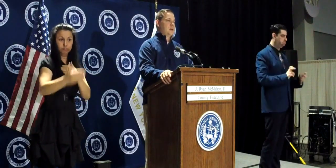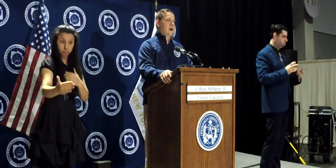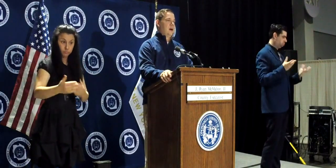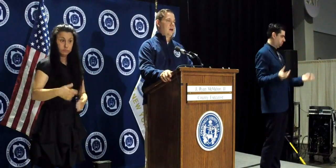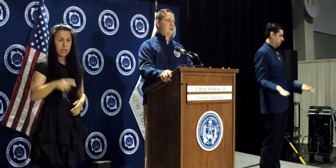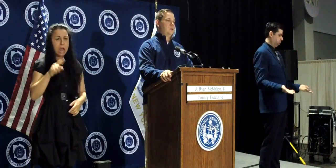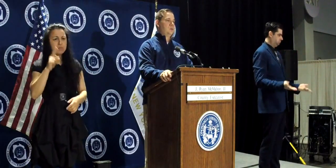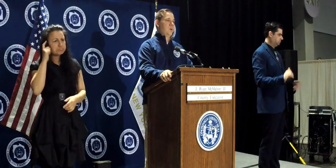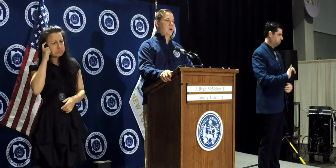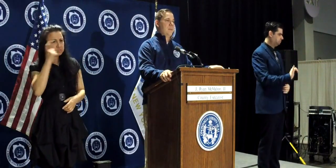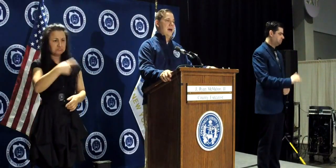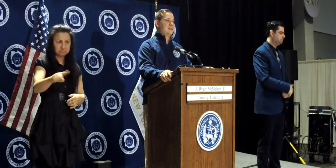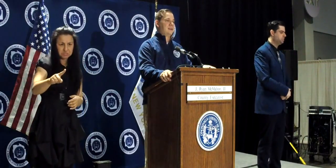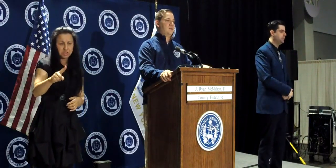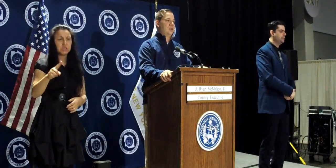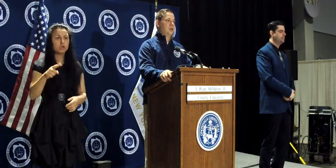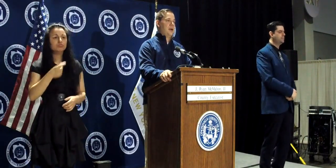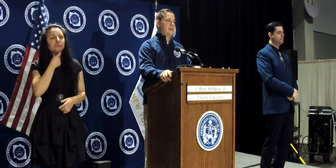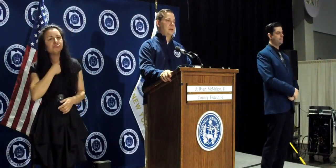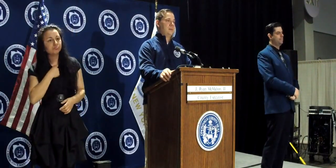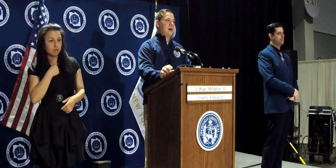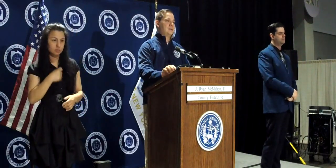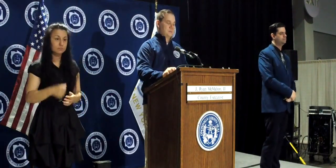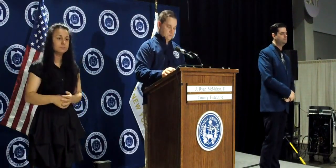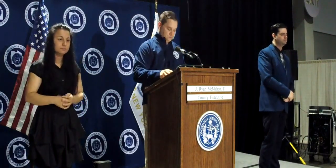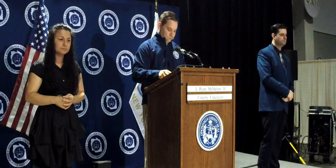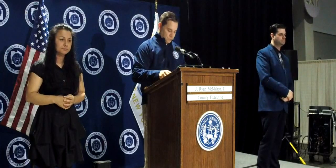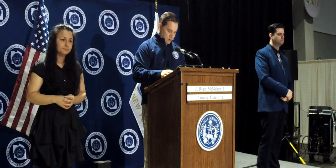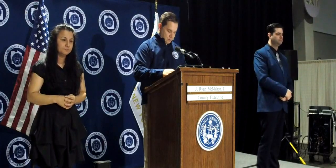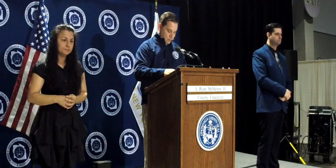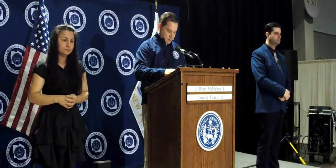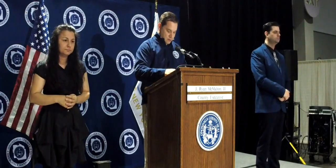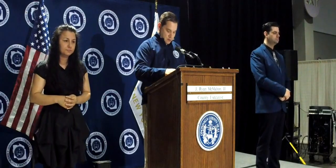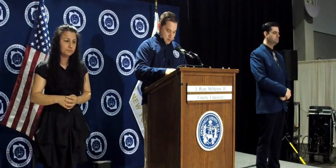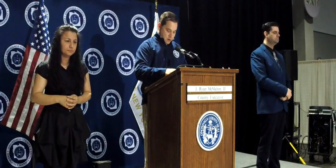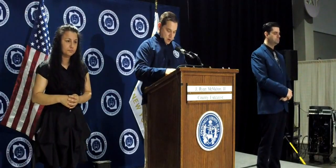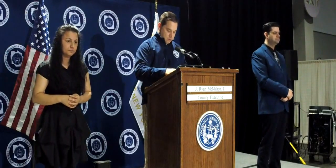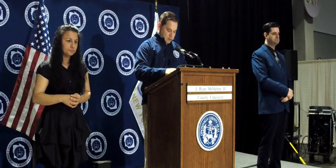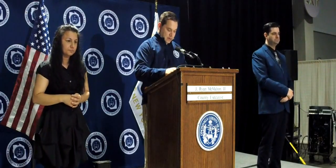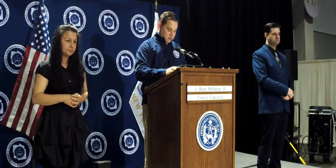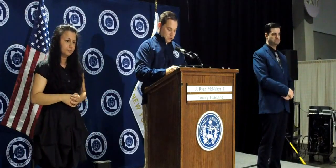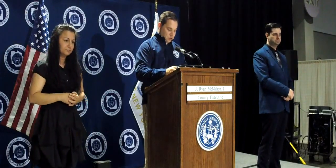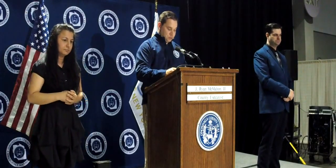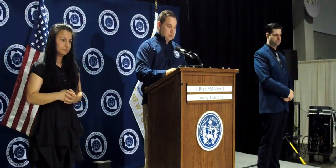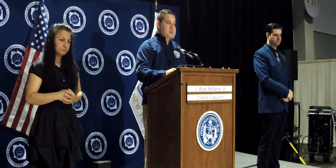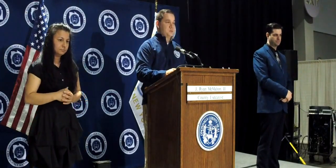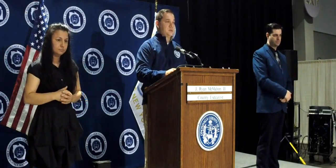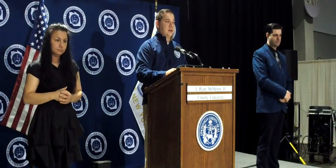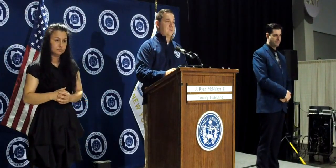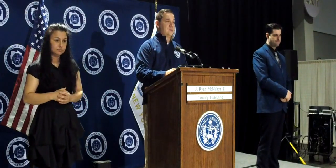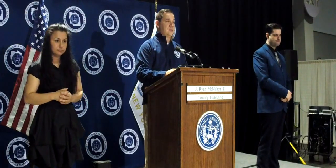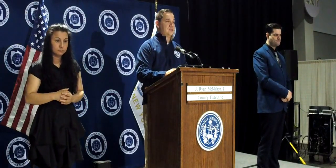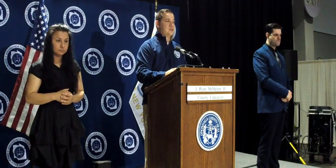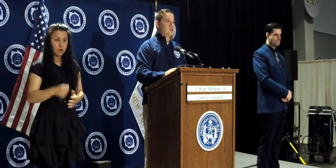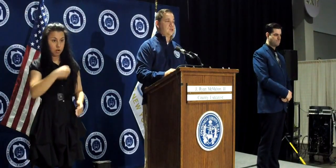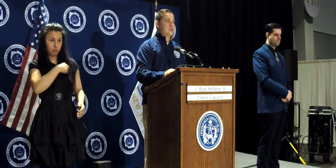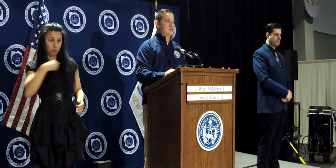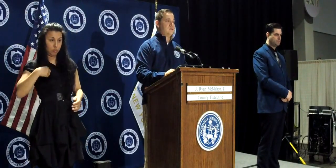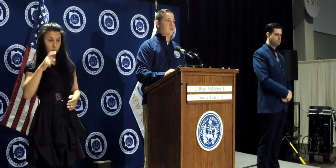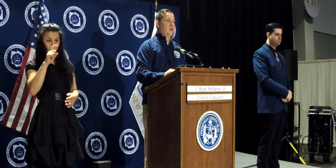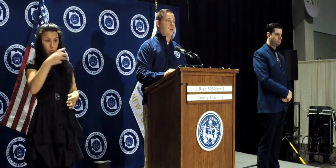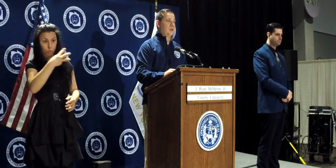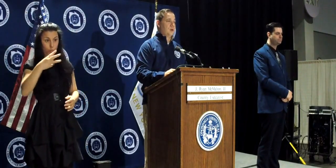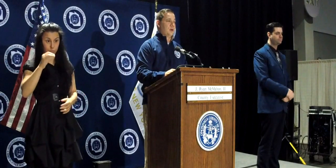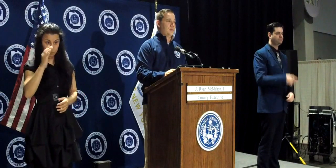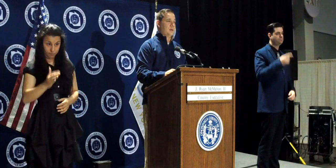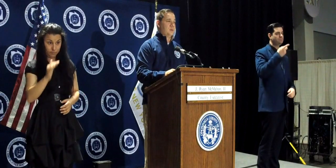interest to wear a mask if you can get your hands on a mask. Okay? And Dr. Gupta is busy on investigations. She is